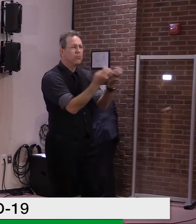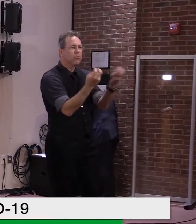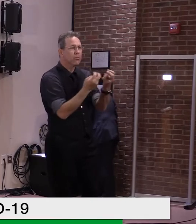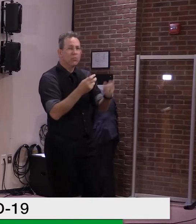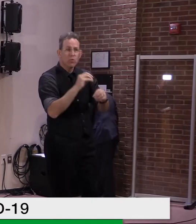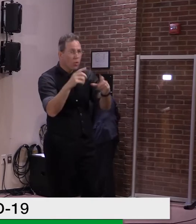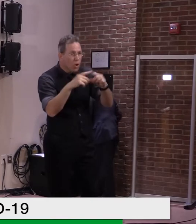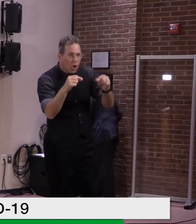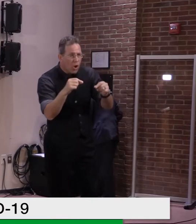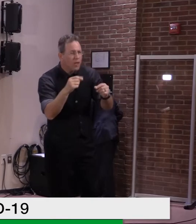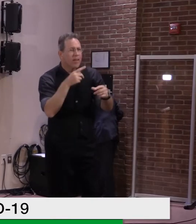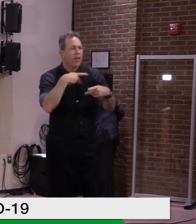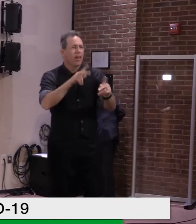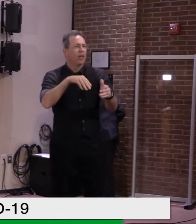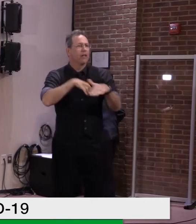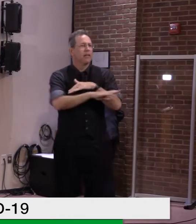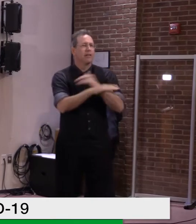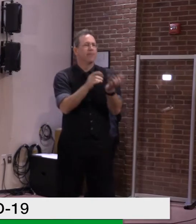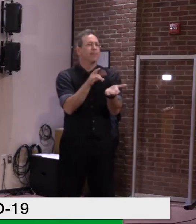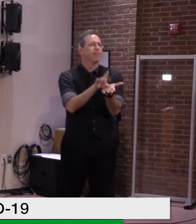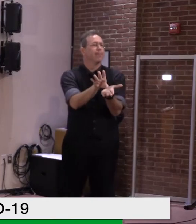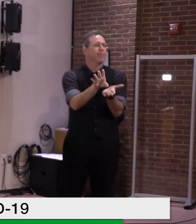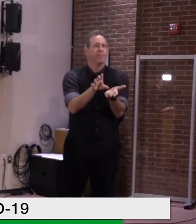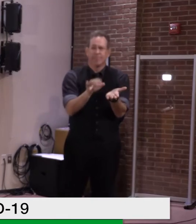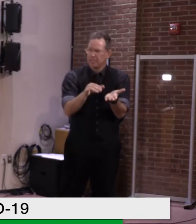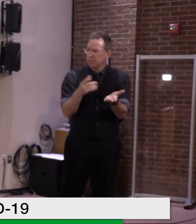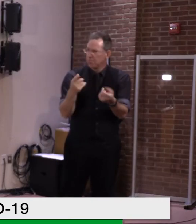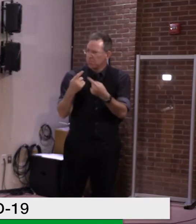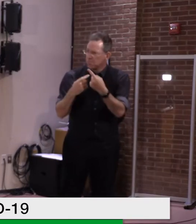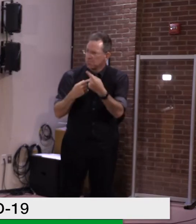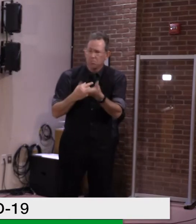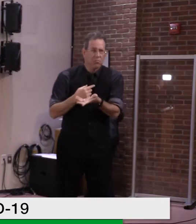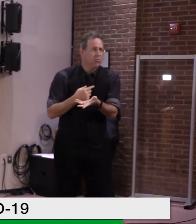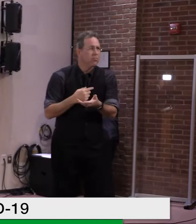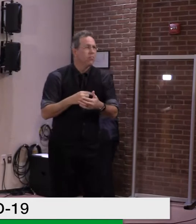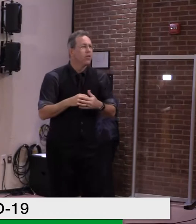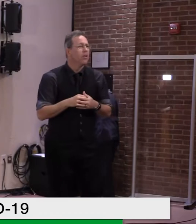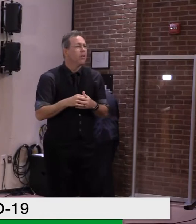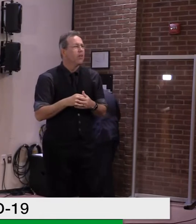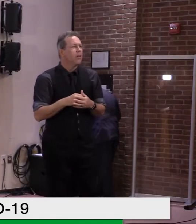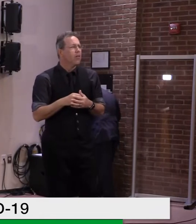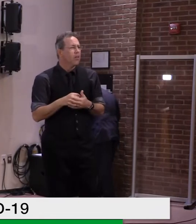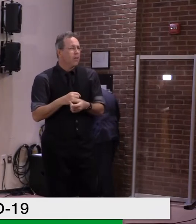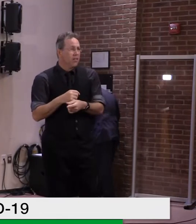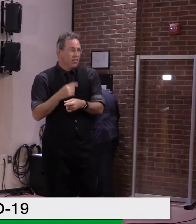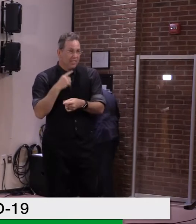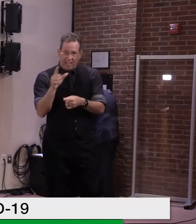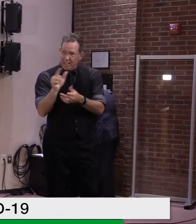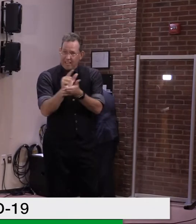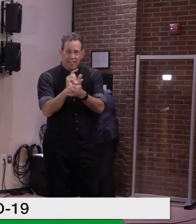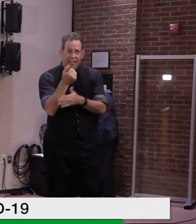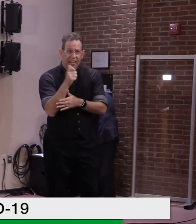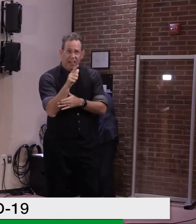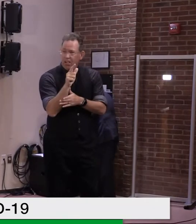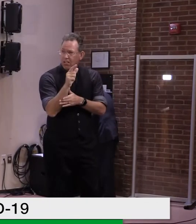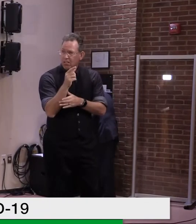meeting based on maybe not disclosing whether they had the shot or not? Well, again, Mike,